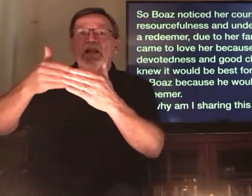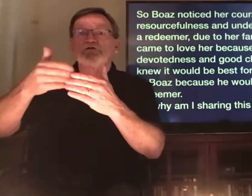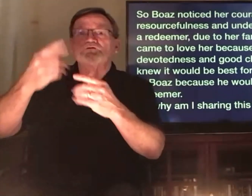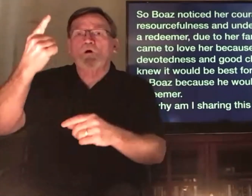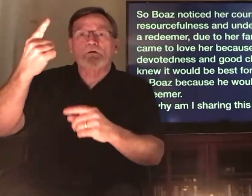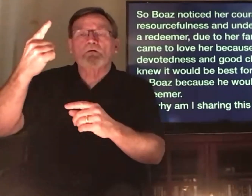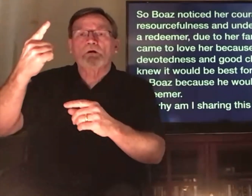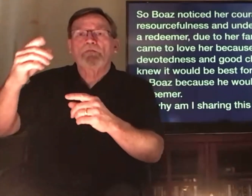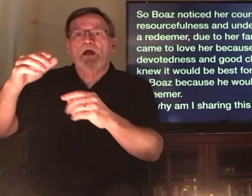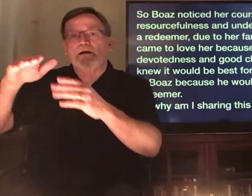Naomi found